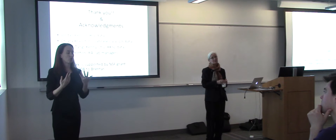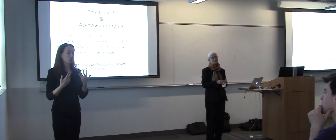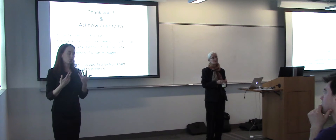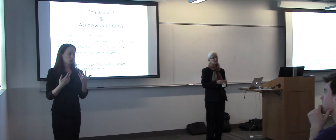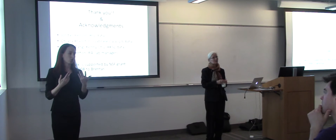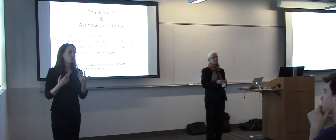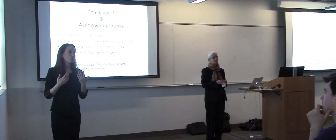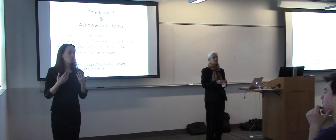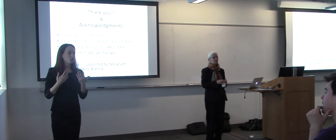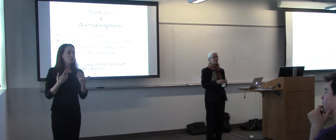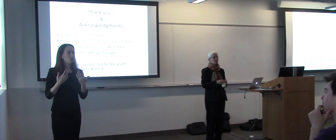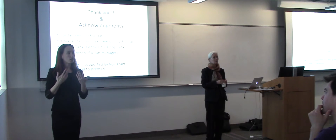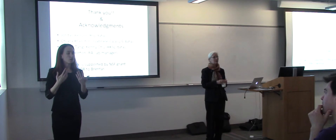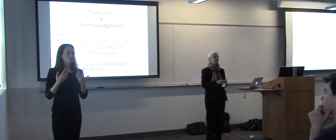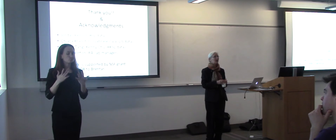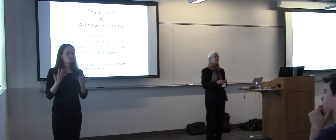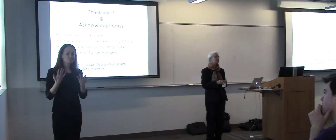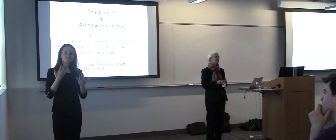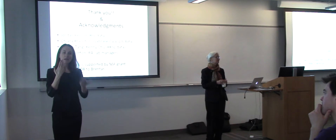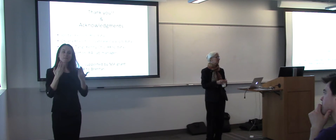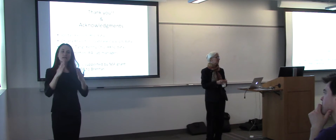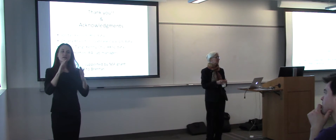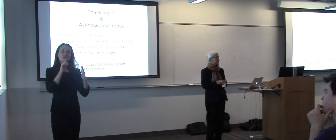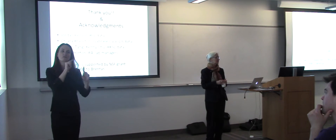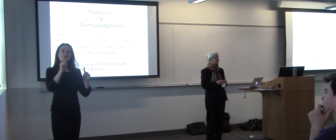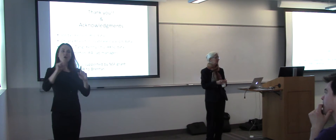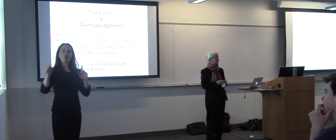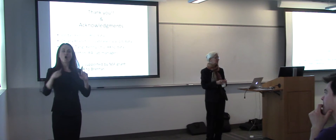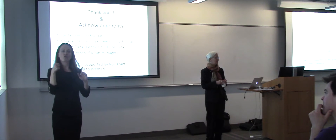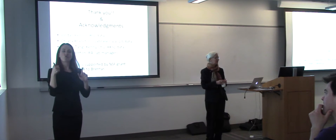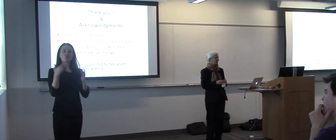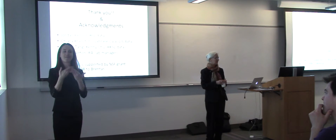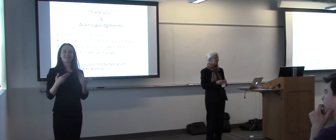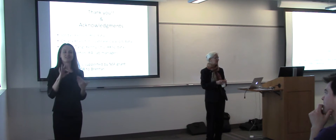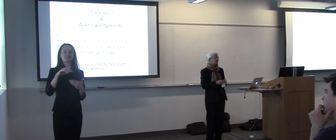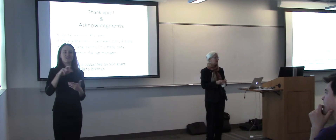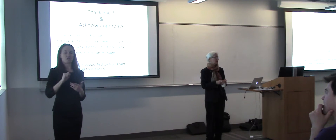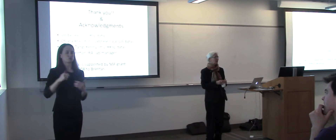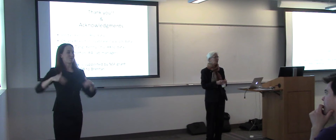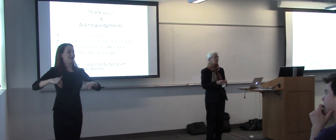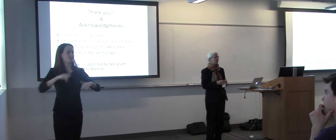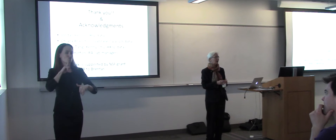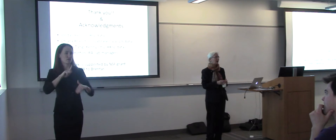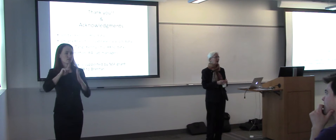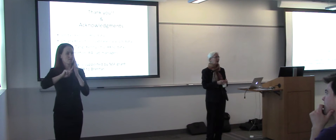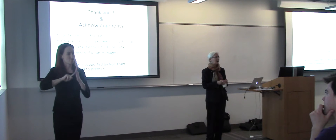and so there may be other things that we don't understand quite yet.